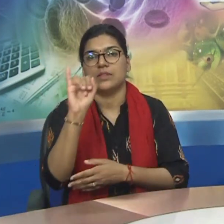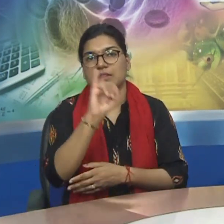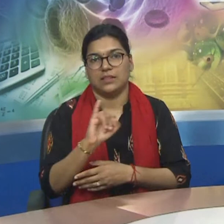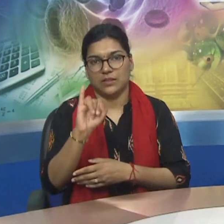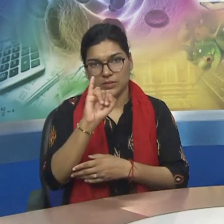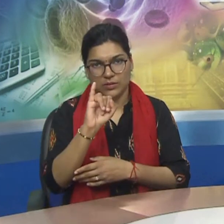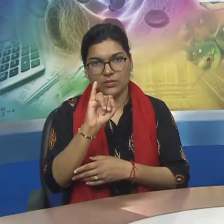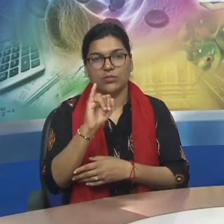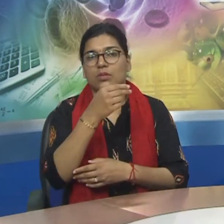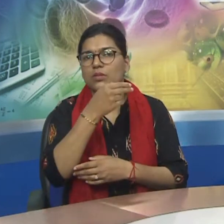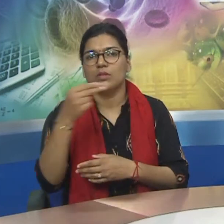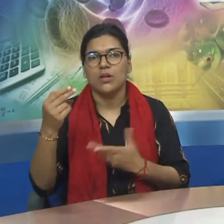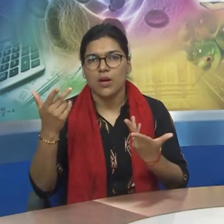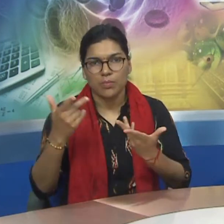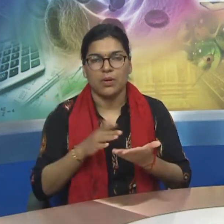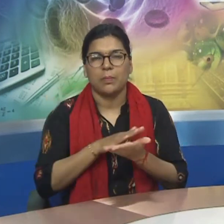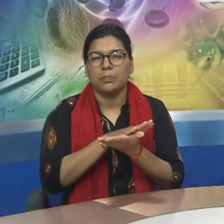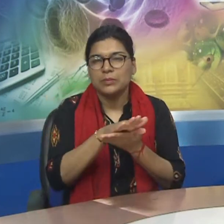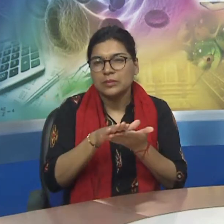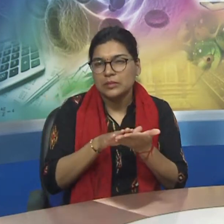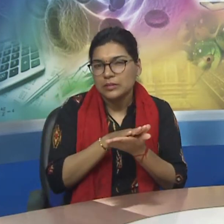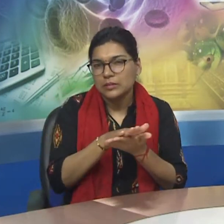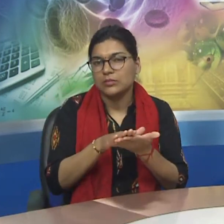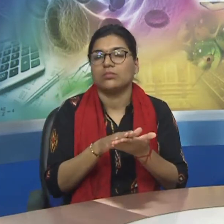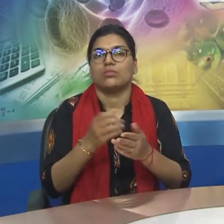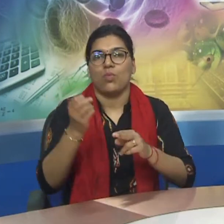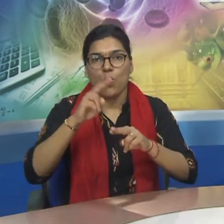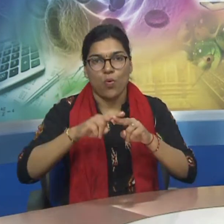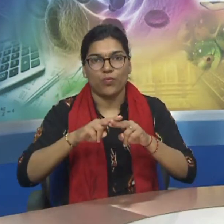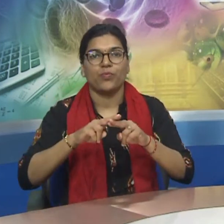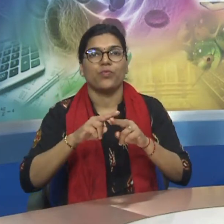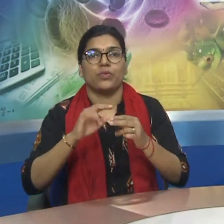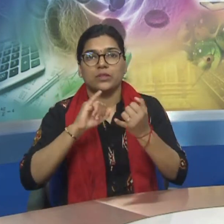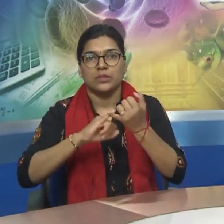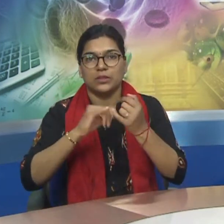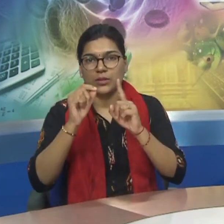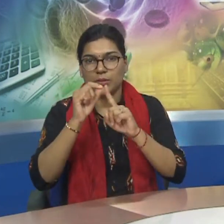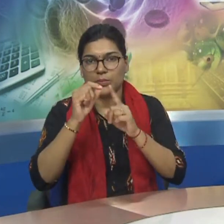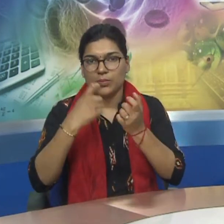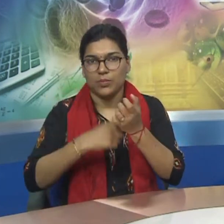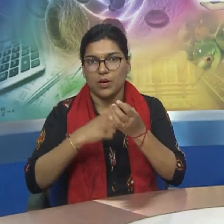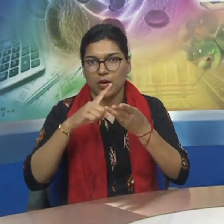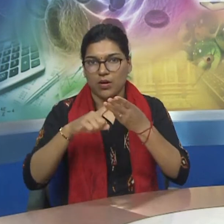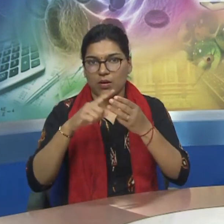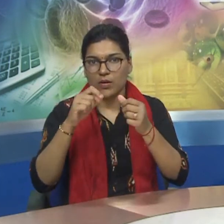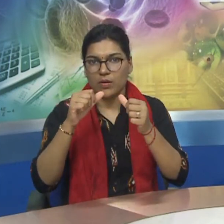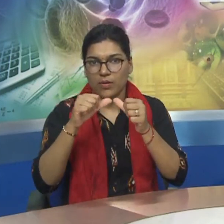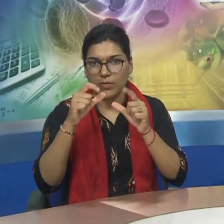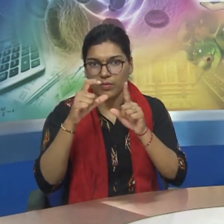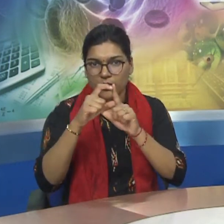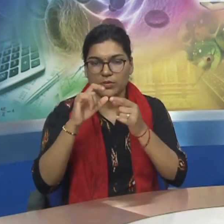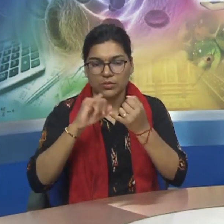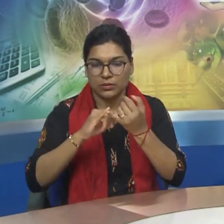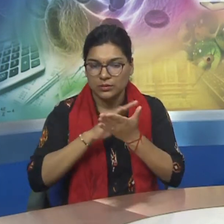In this video we will be doing lesson number 6. Name of the lesson is Basics